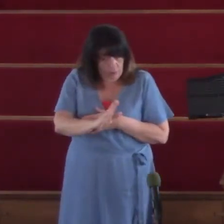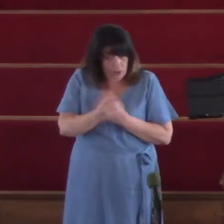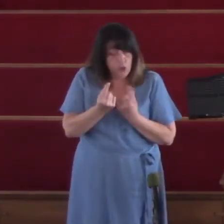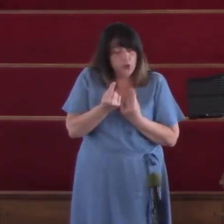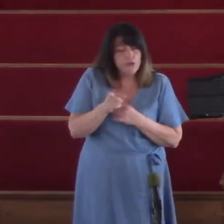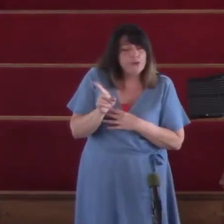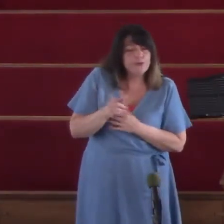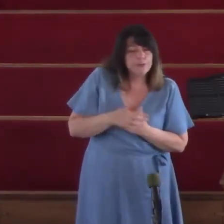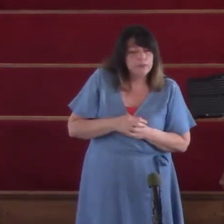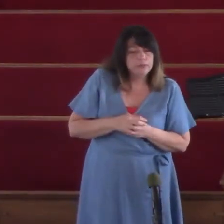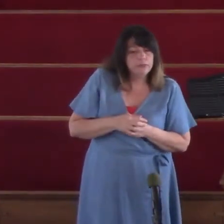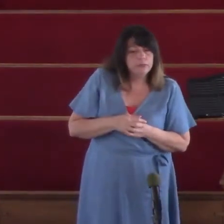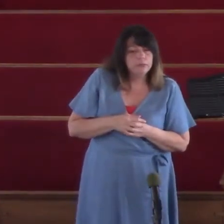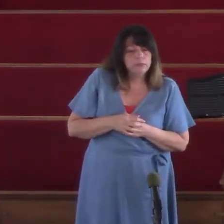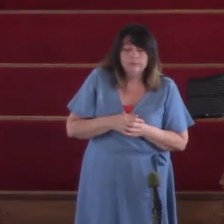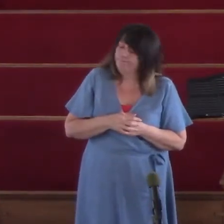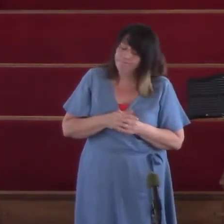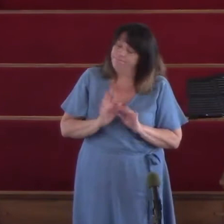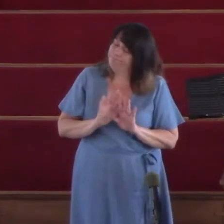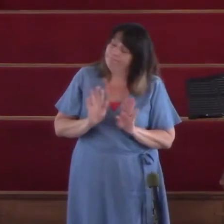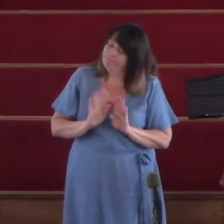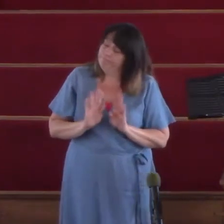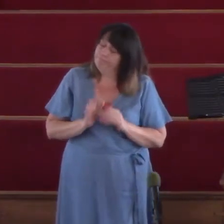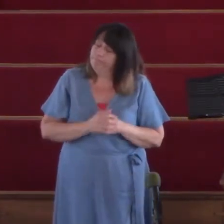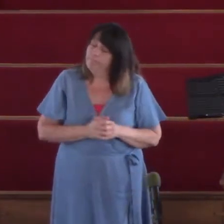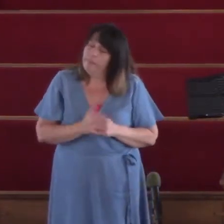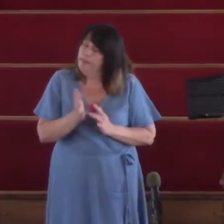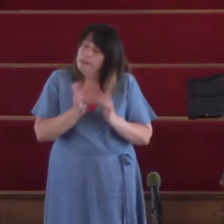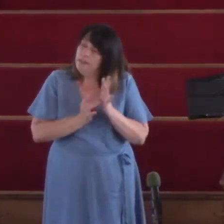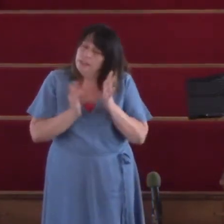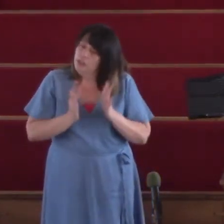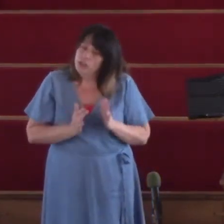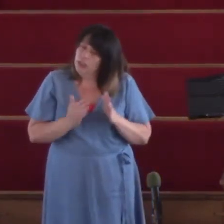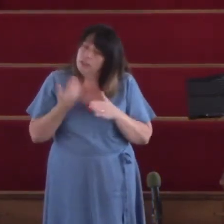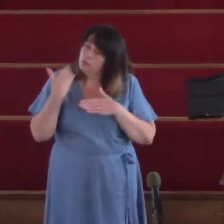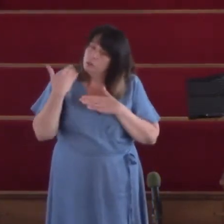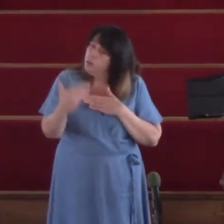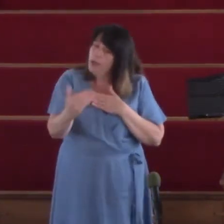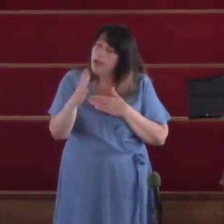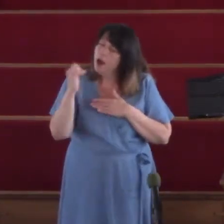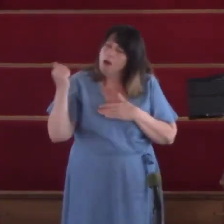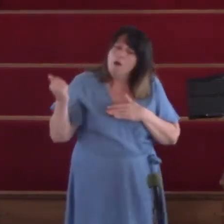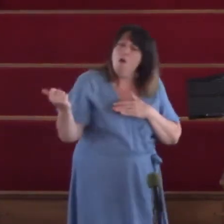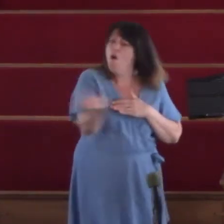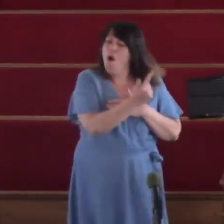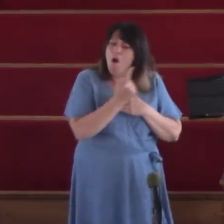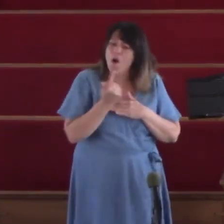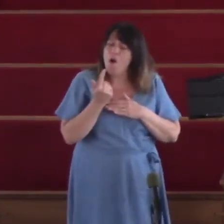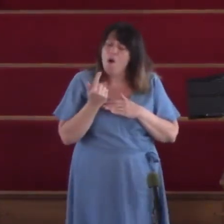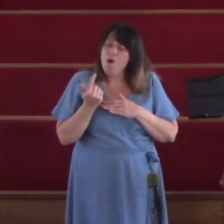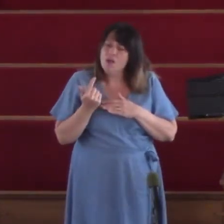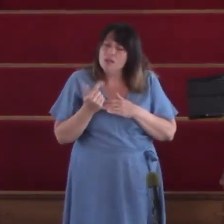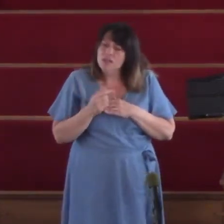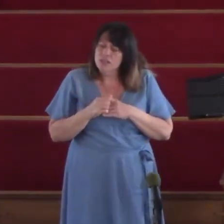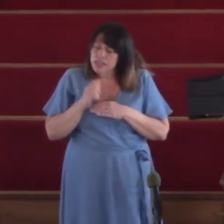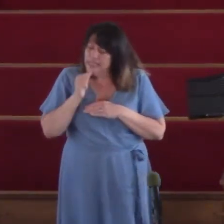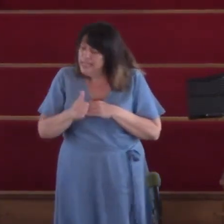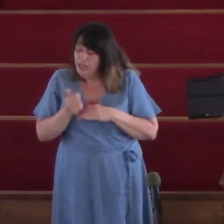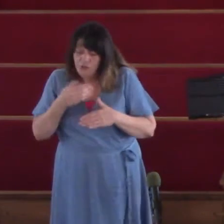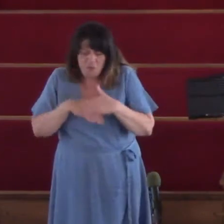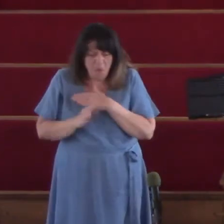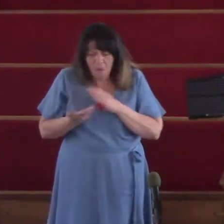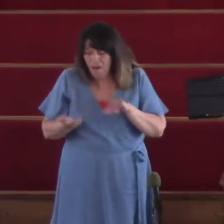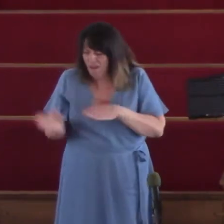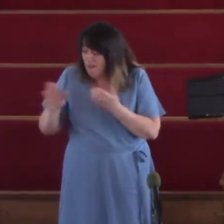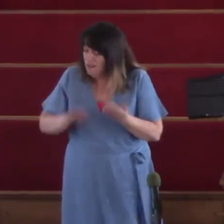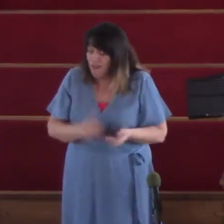my friend, I'll tell you what, this morning he went all the way. Thank God. Every mile of the trip, as we've sung that